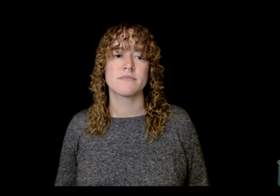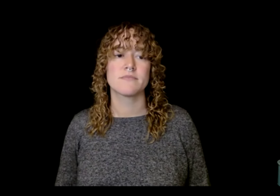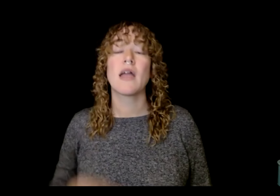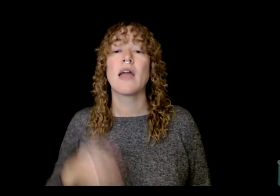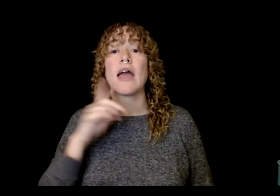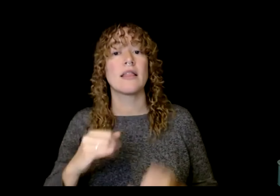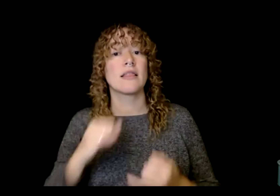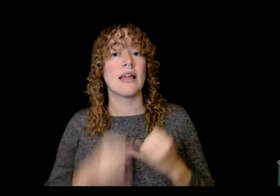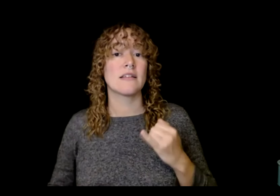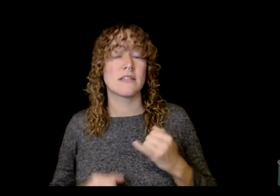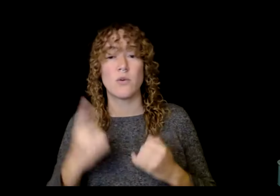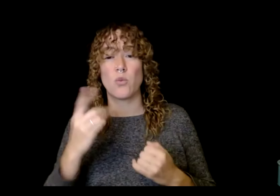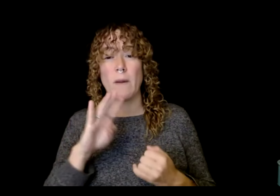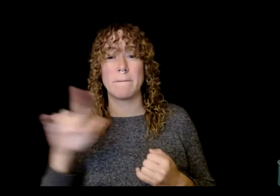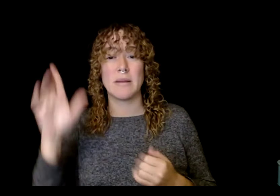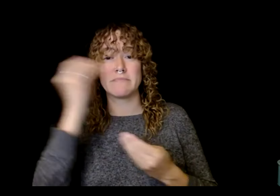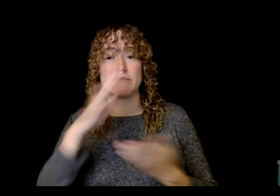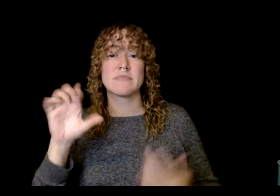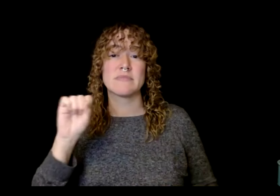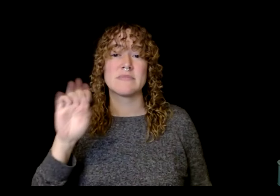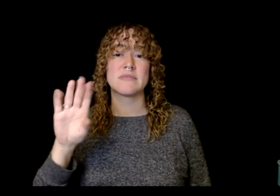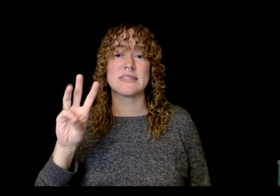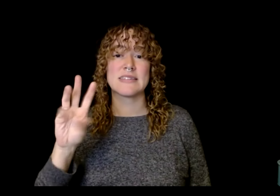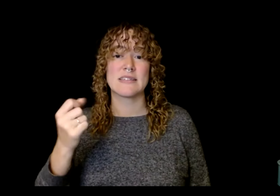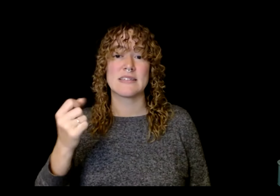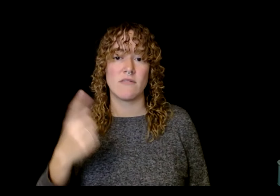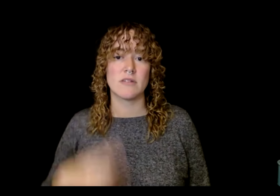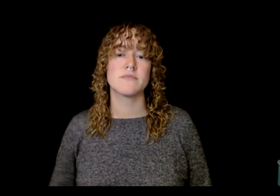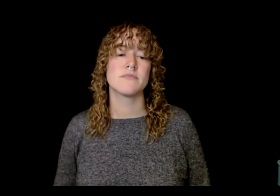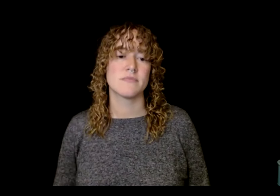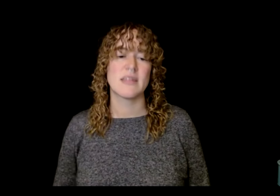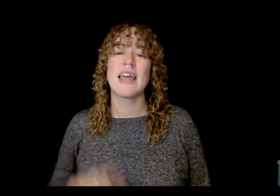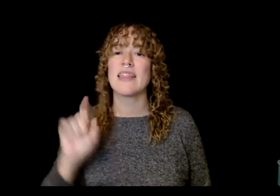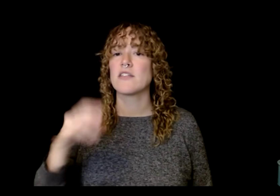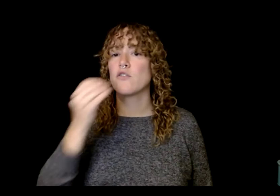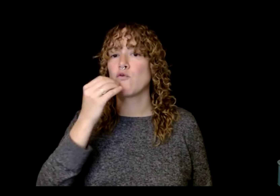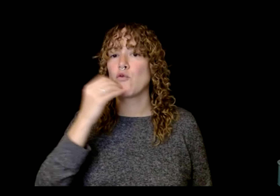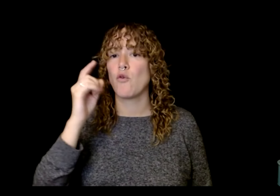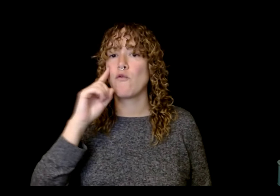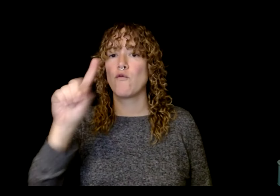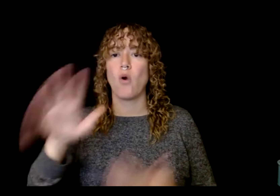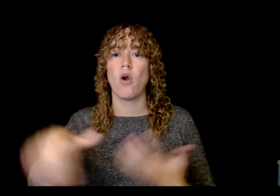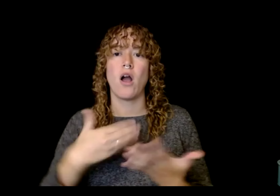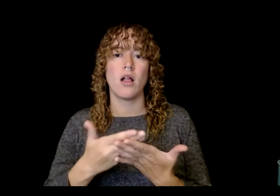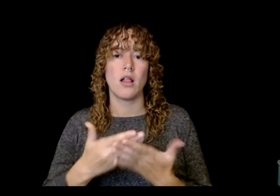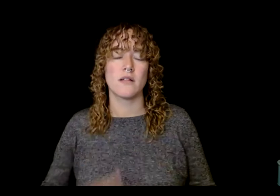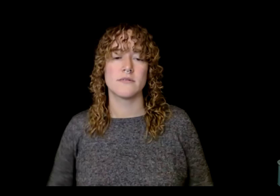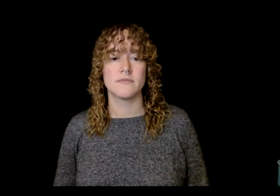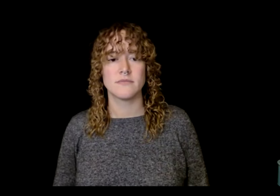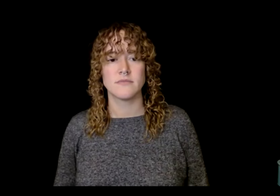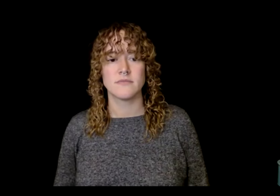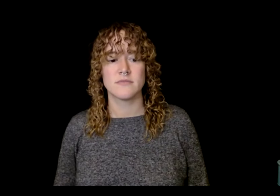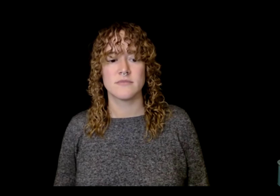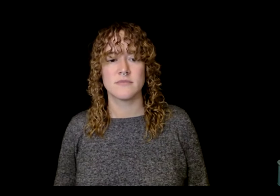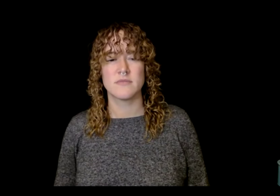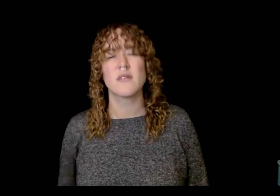also wanted to discuss is Senate Bill 611, which is food for all. We've been working sort of as a